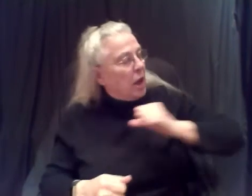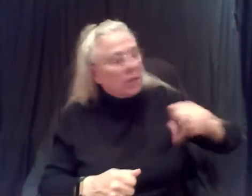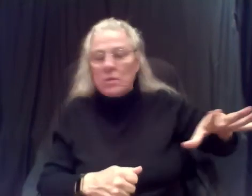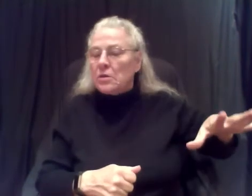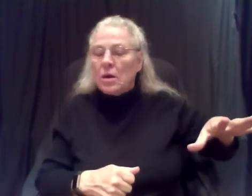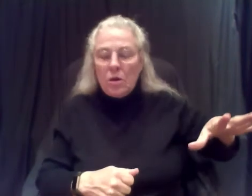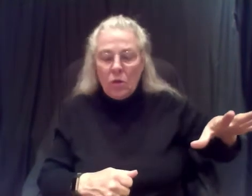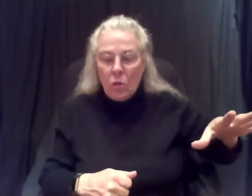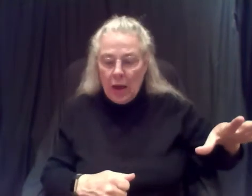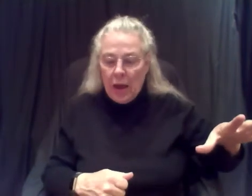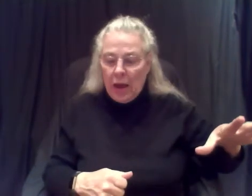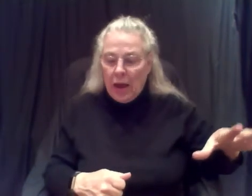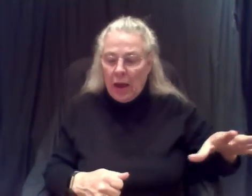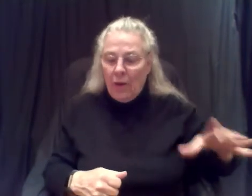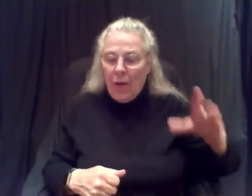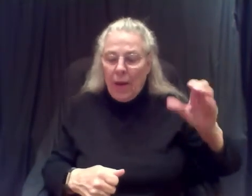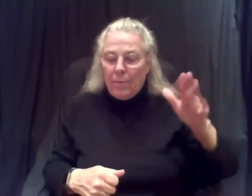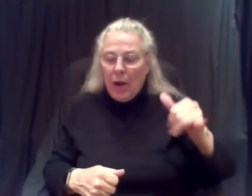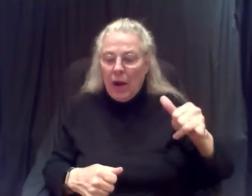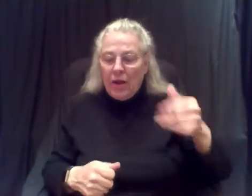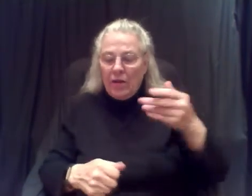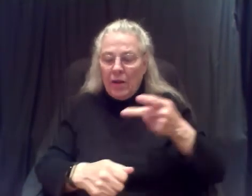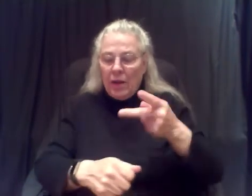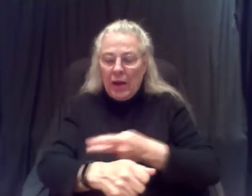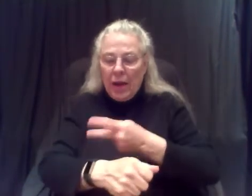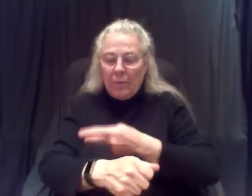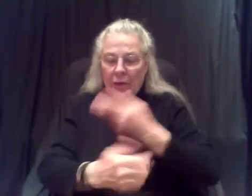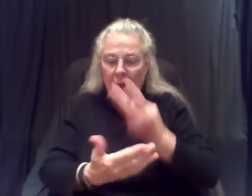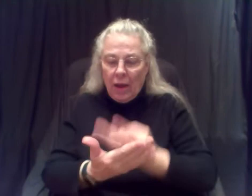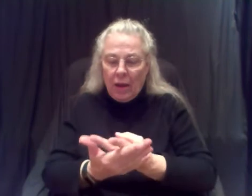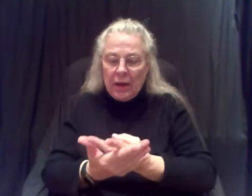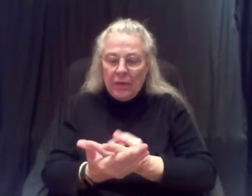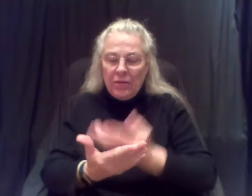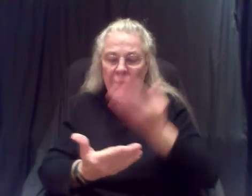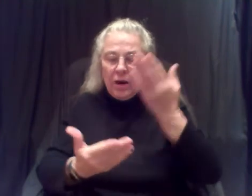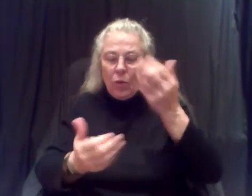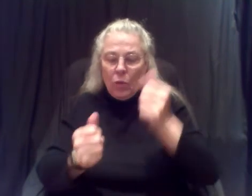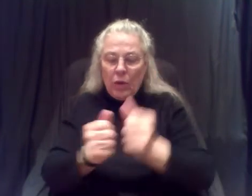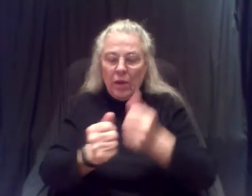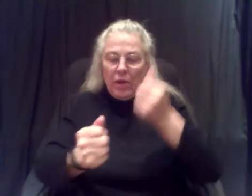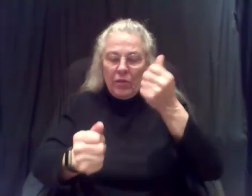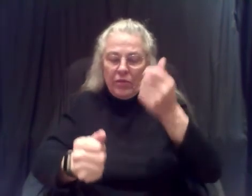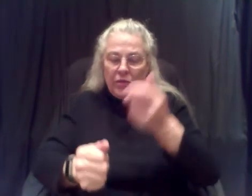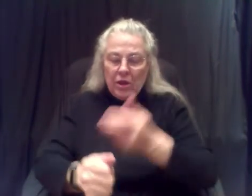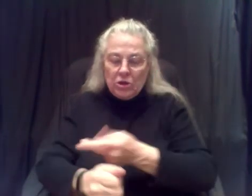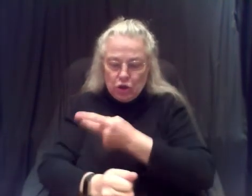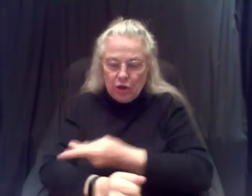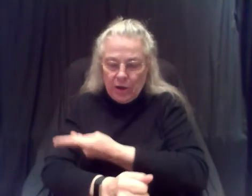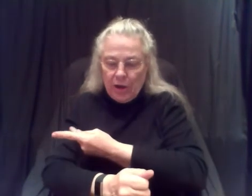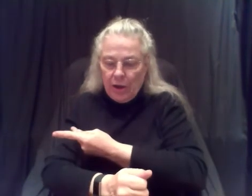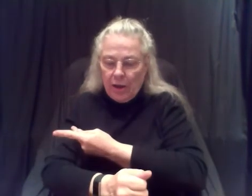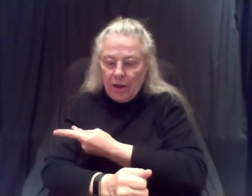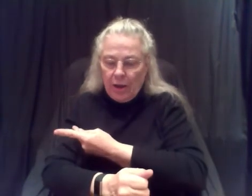taken away by the Lamb lying there with the